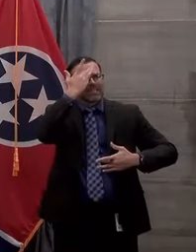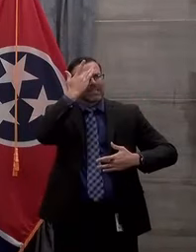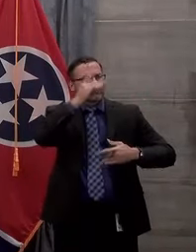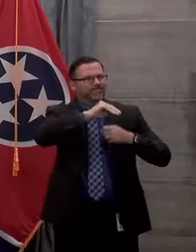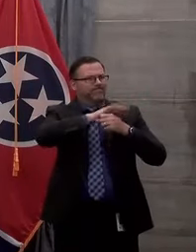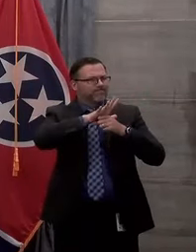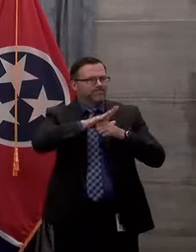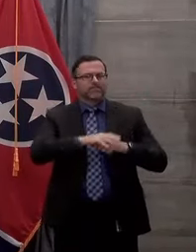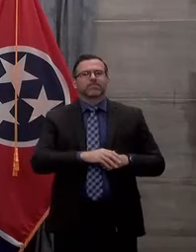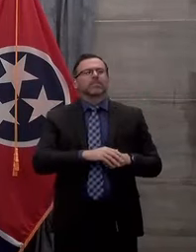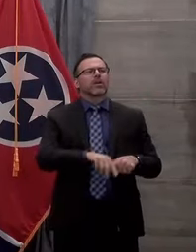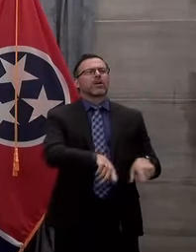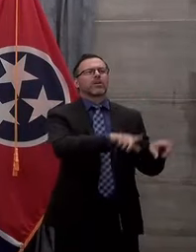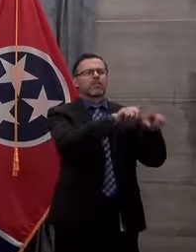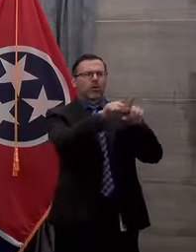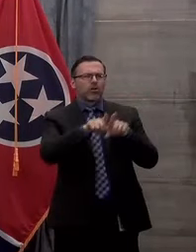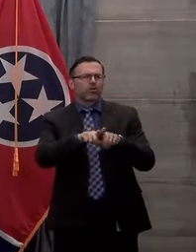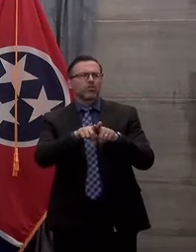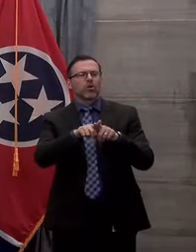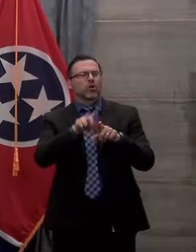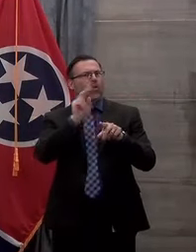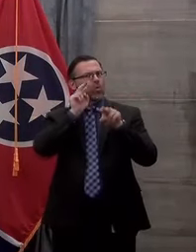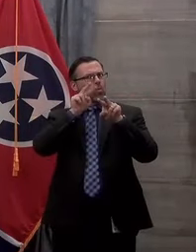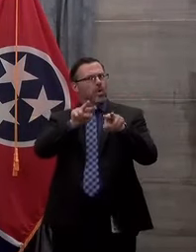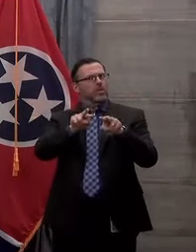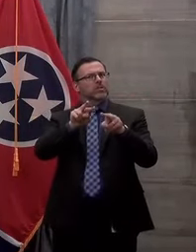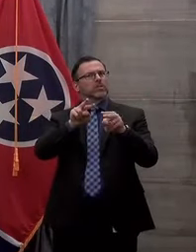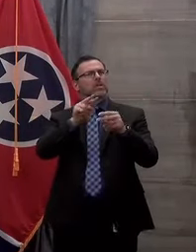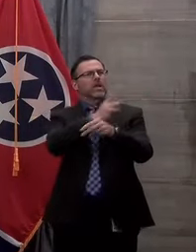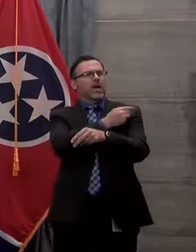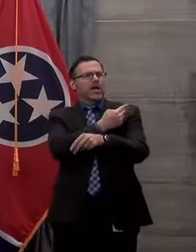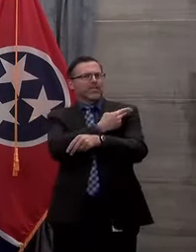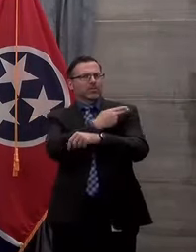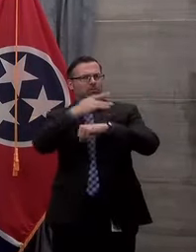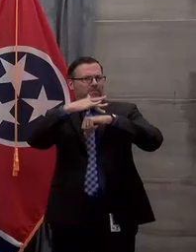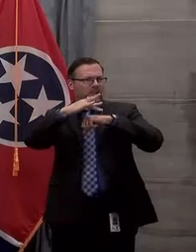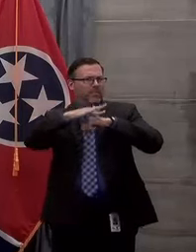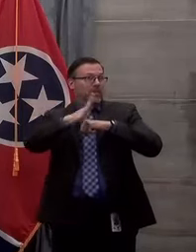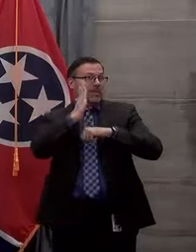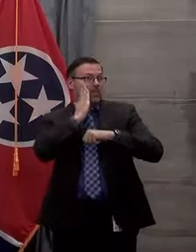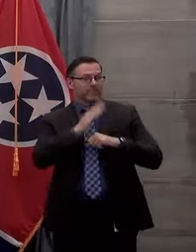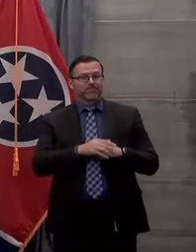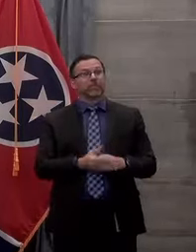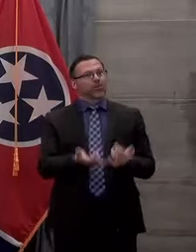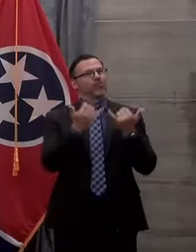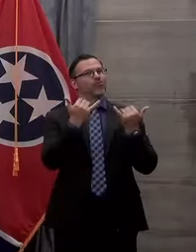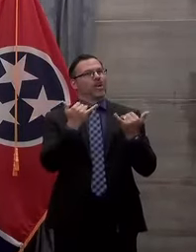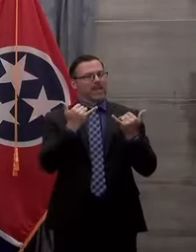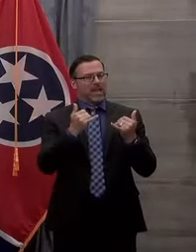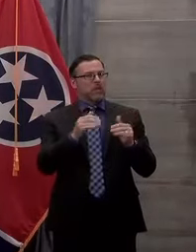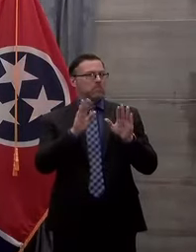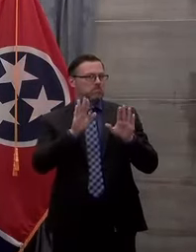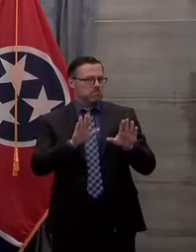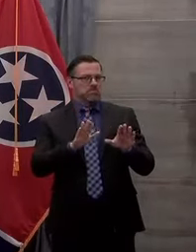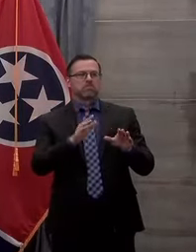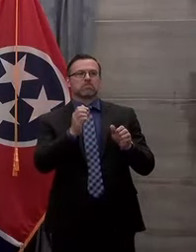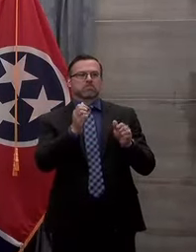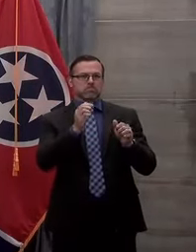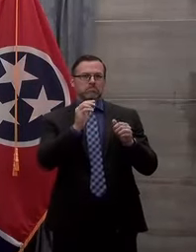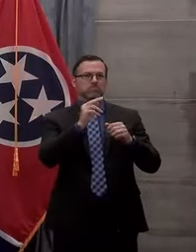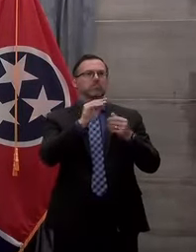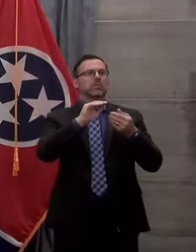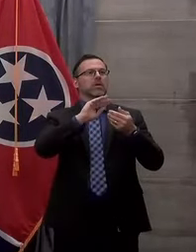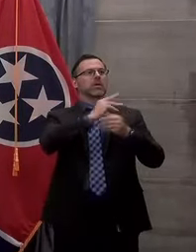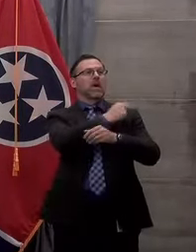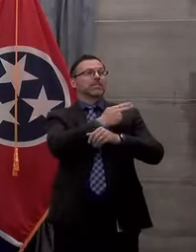important data point of hospital capacity. And fortunately, our hospital capacity is very stable in